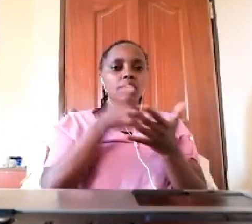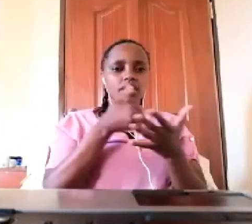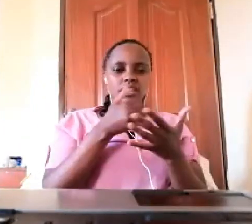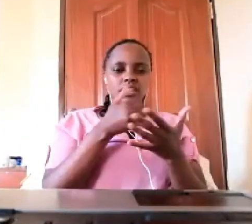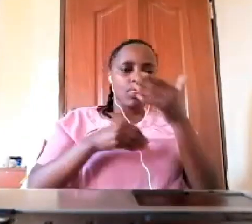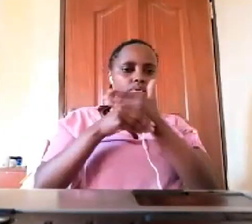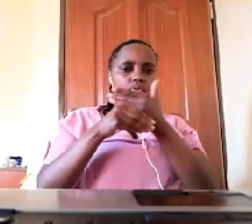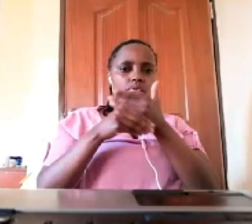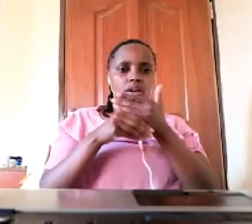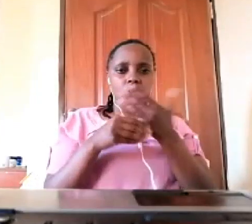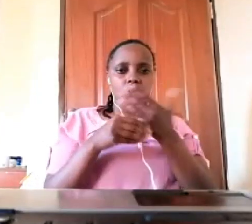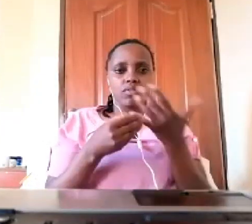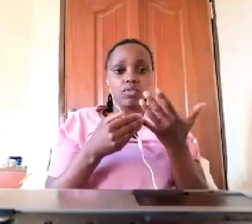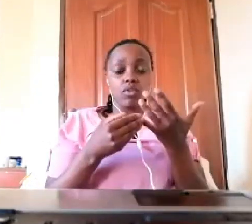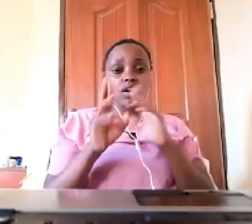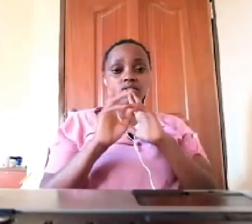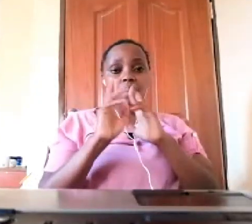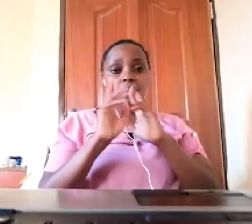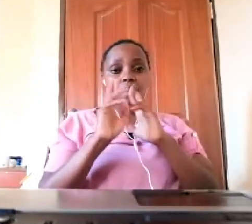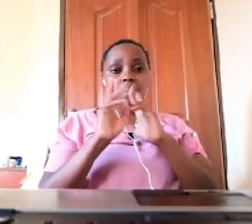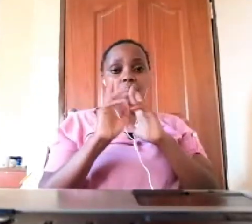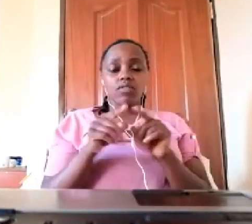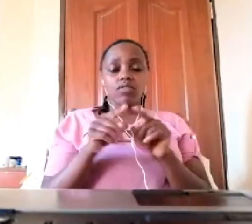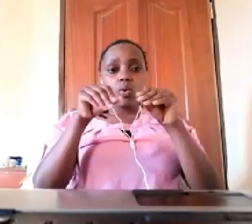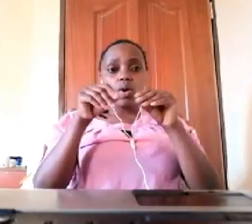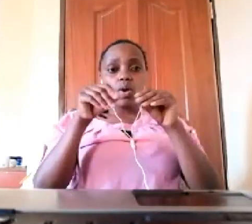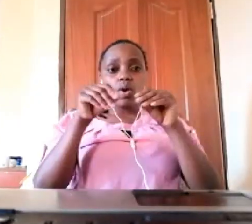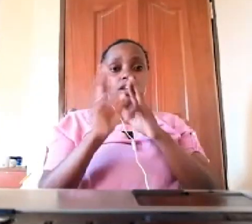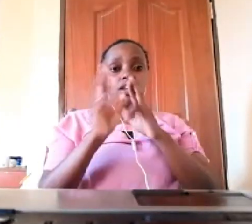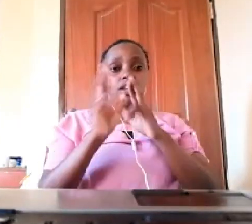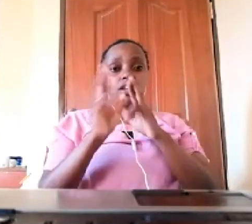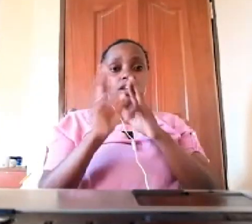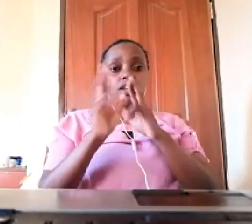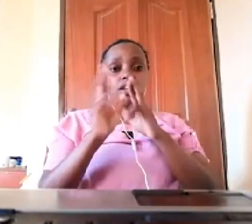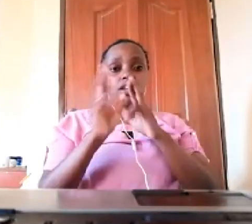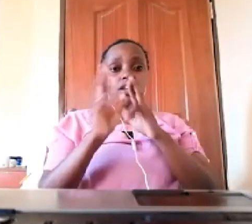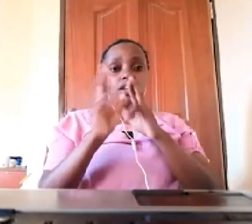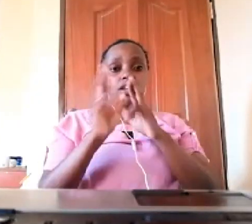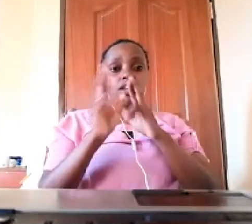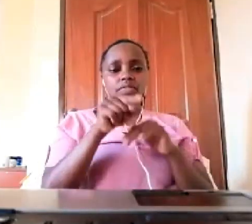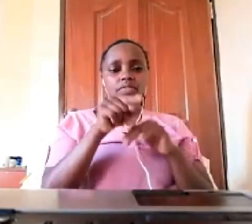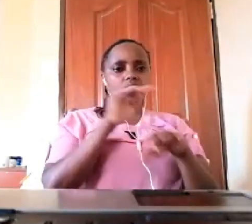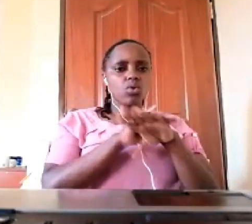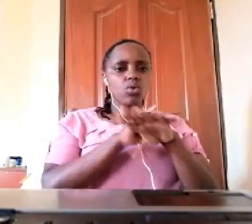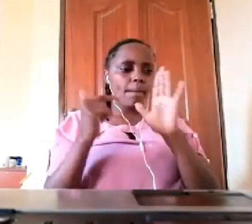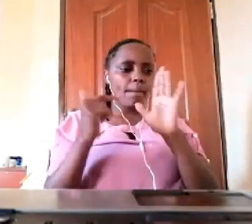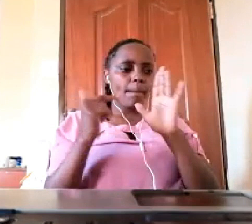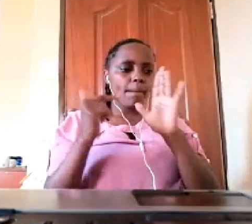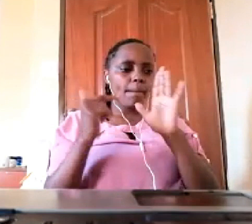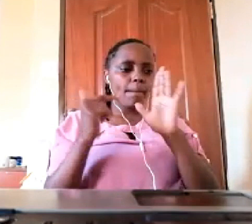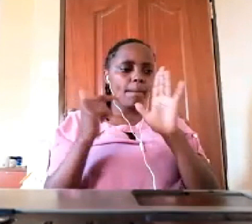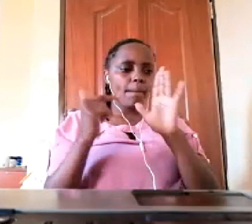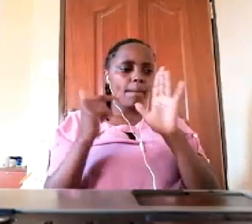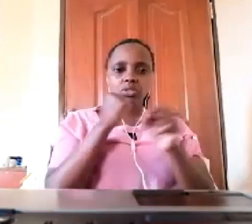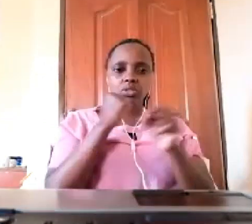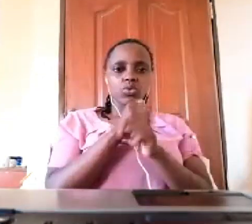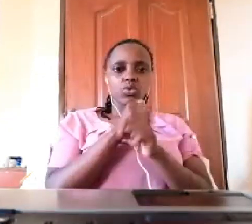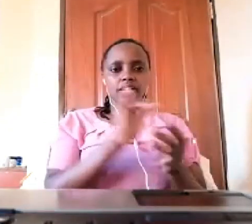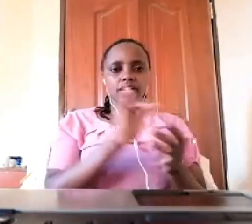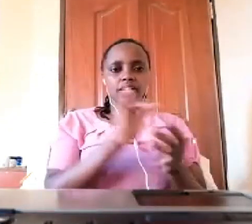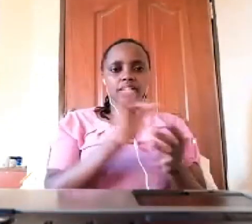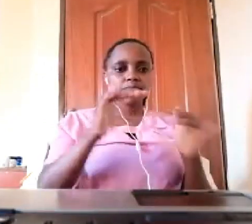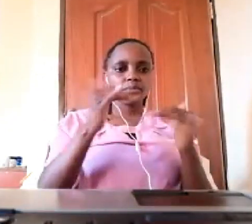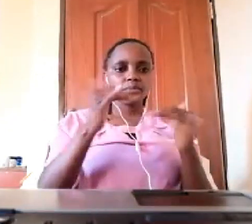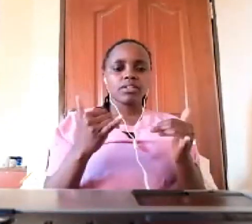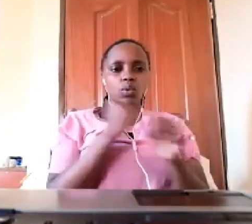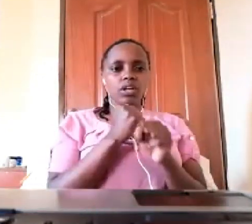of reporting, as well as the quality of the reports as illustrated earlier. So I think that's a very good point. We need to put that in. So how we are